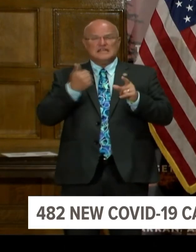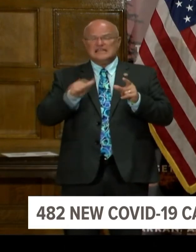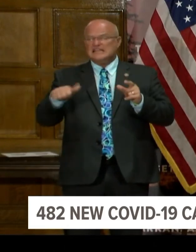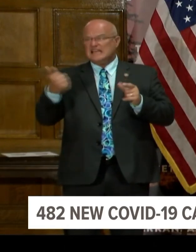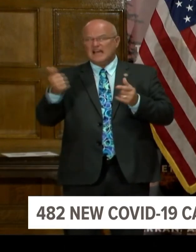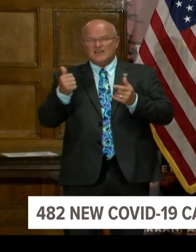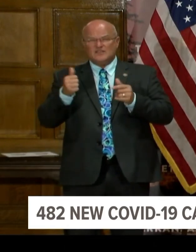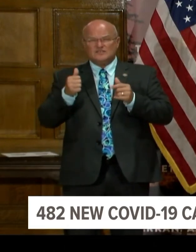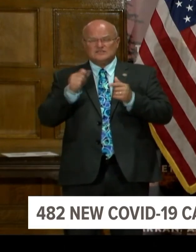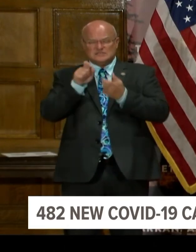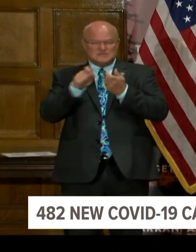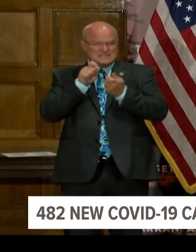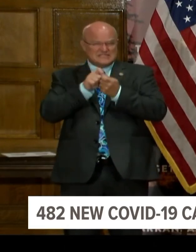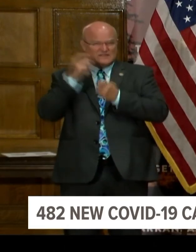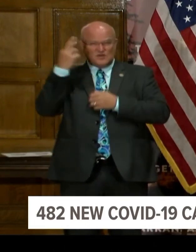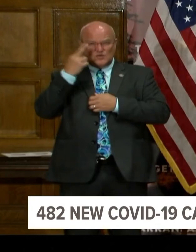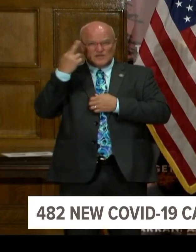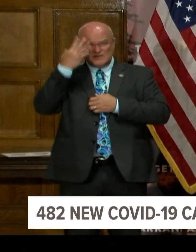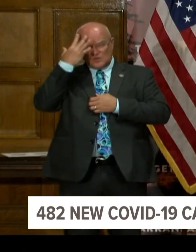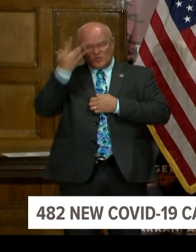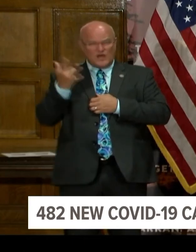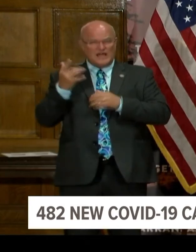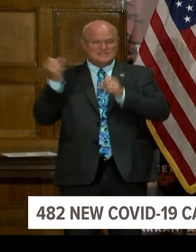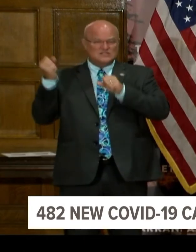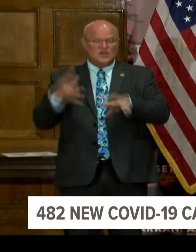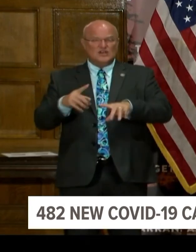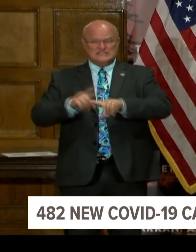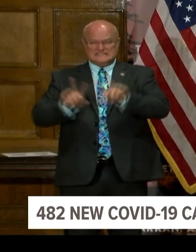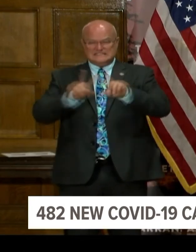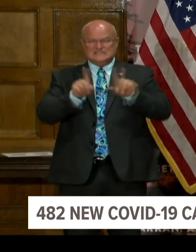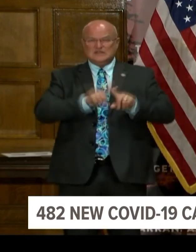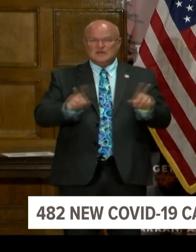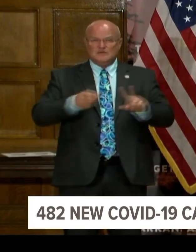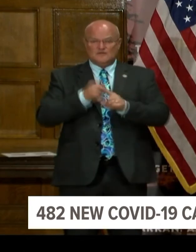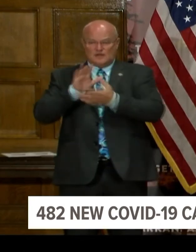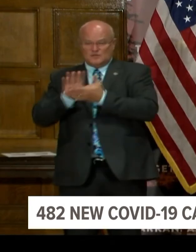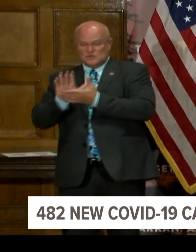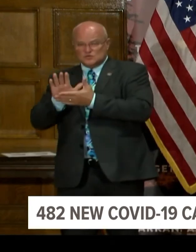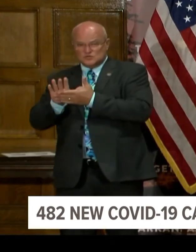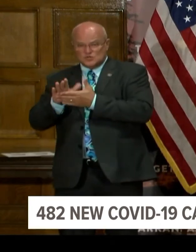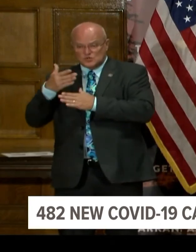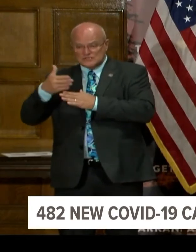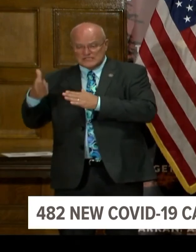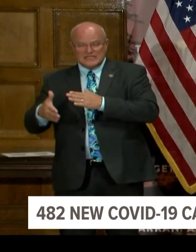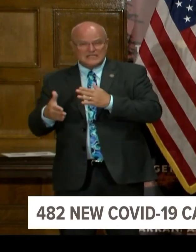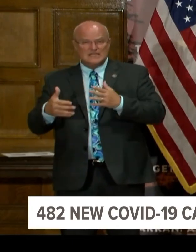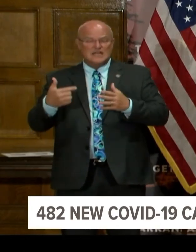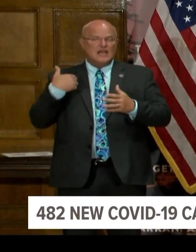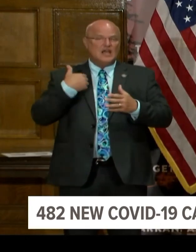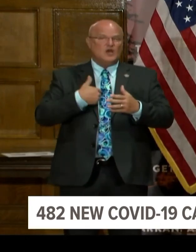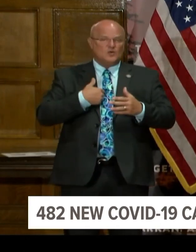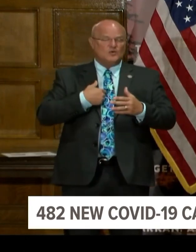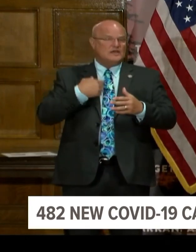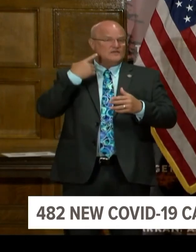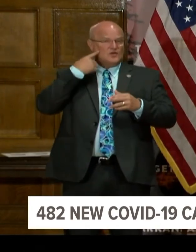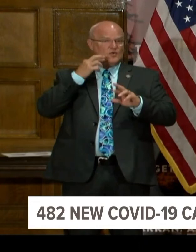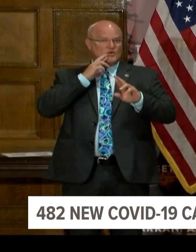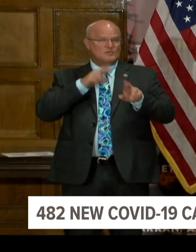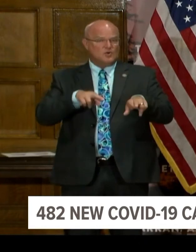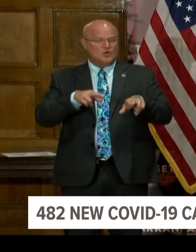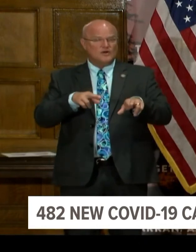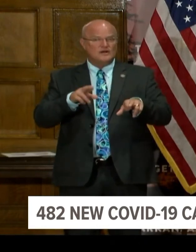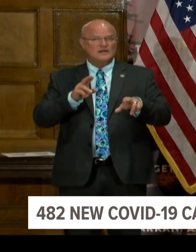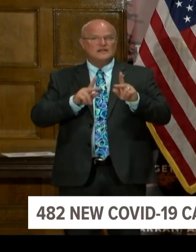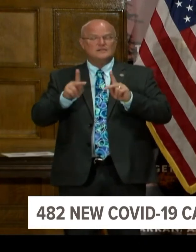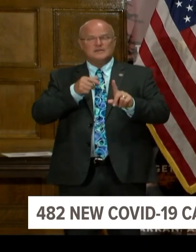other specific reasons on what's causing these discrepancies? Is it from the school's end? And which report should the public consider to be